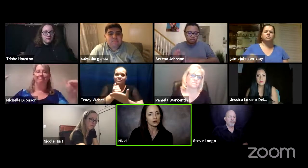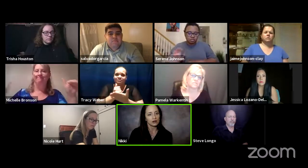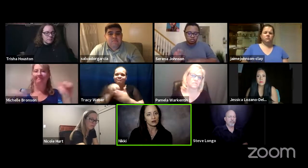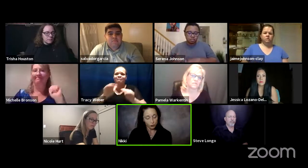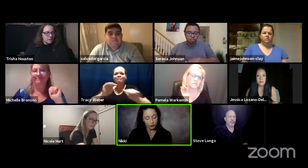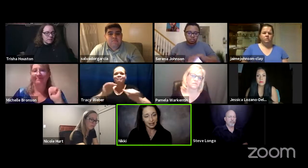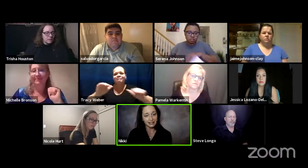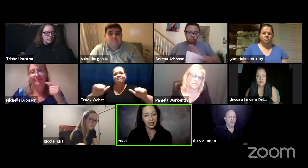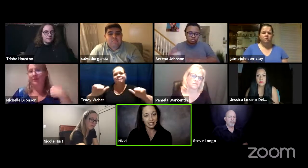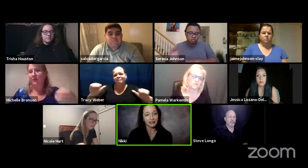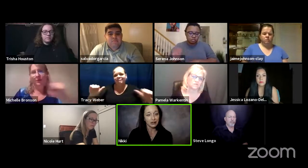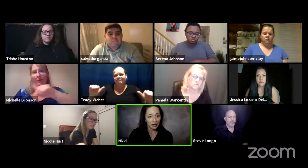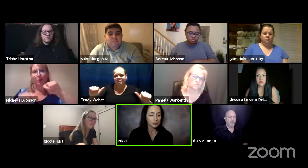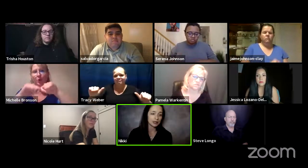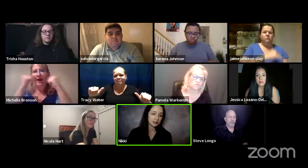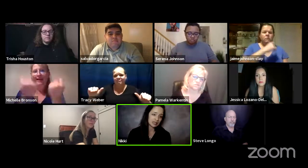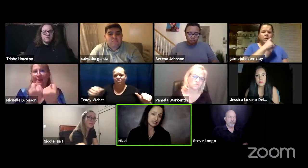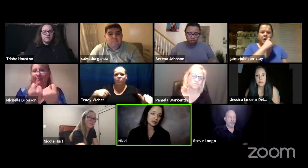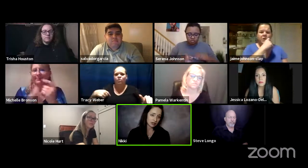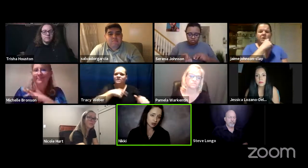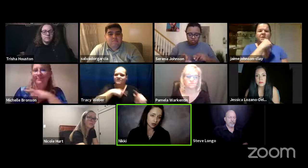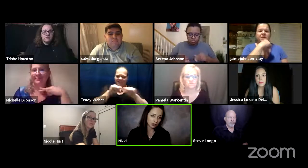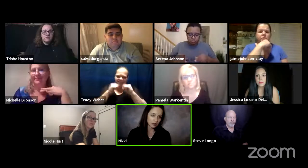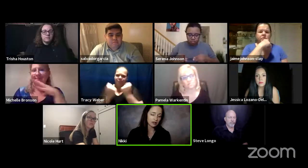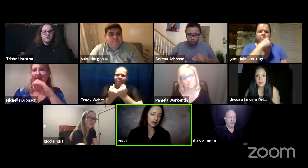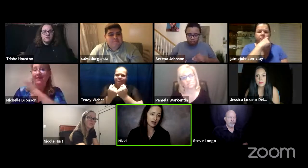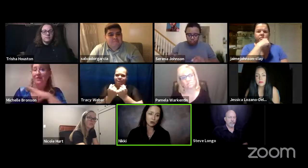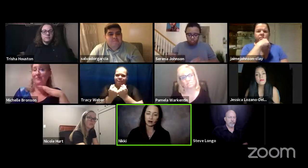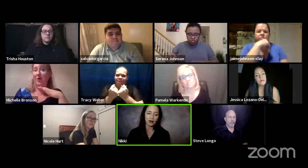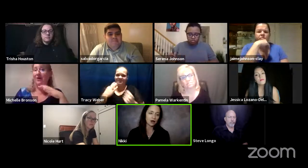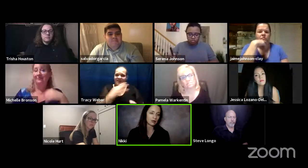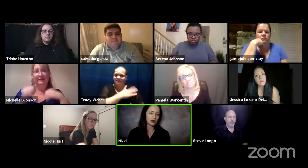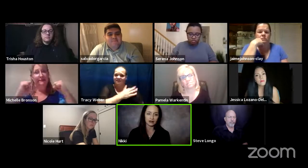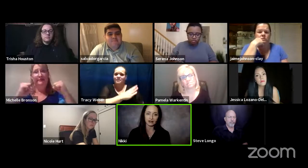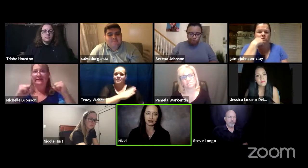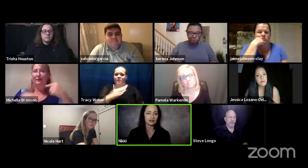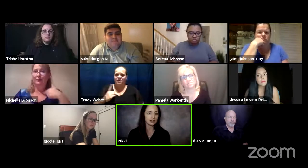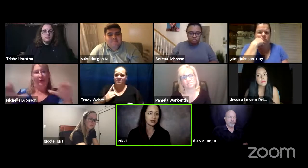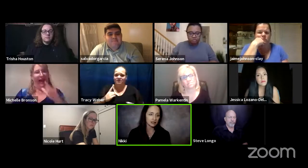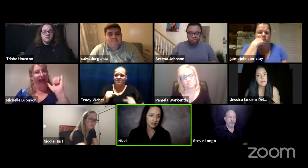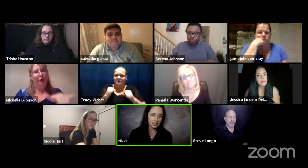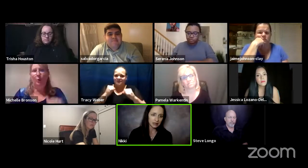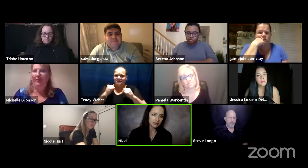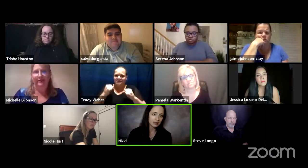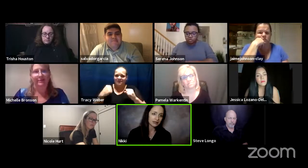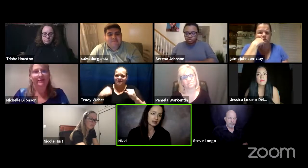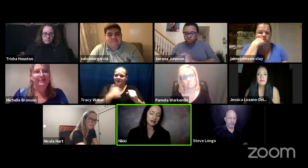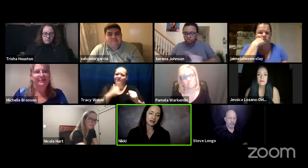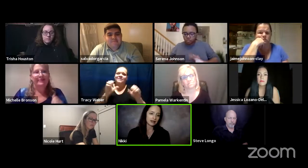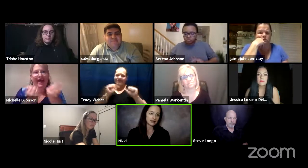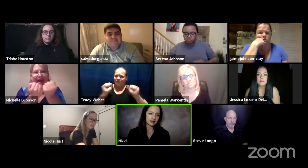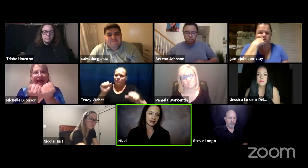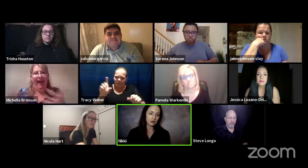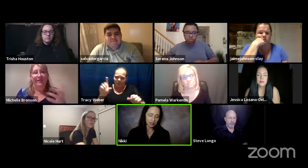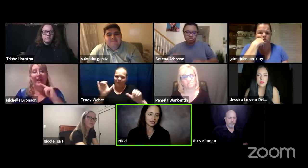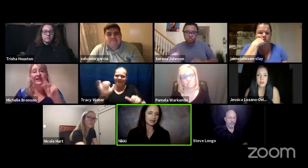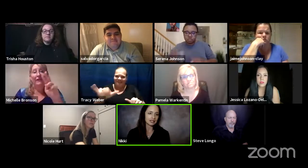we would like to ask for your help in please spreading the word. We are all part of the team, and we can do this.